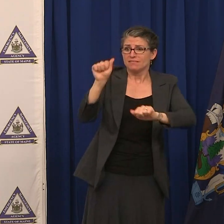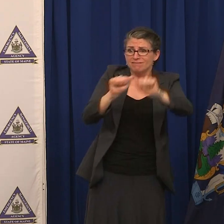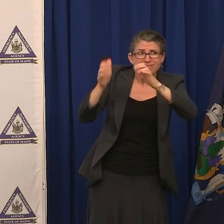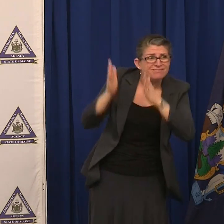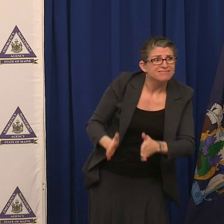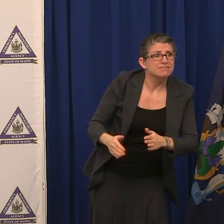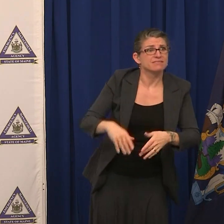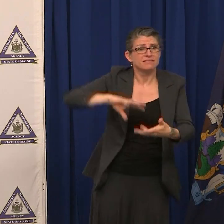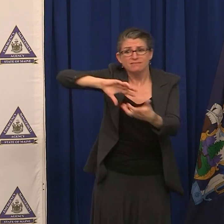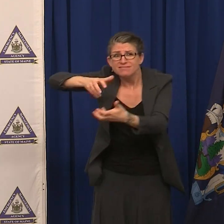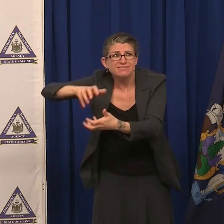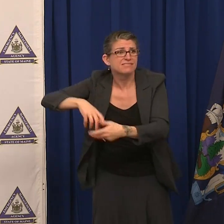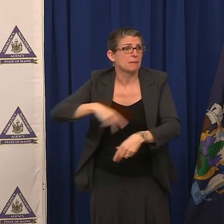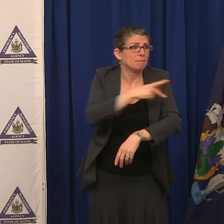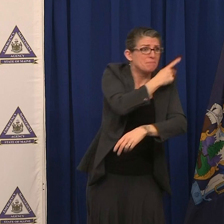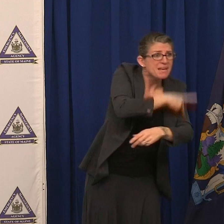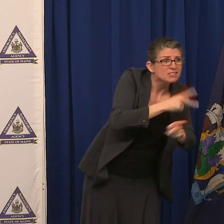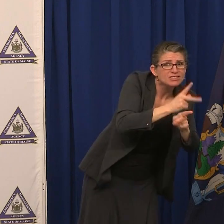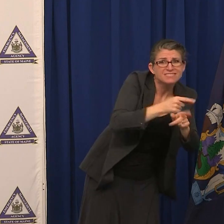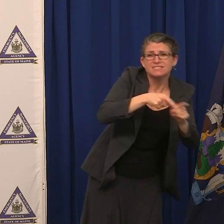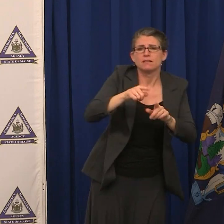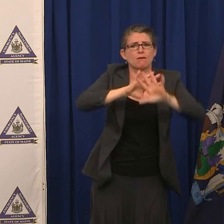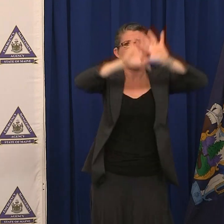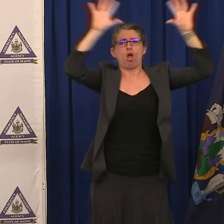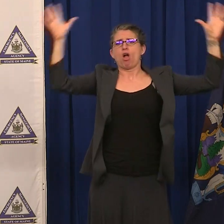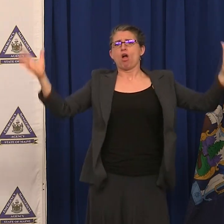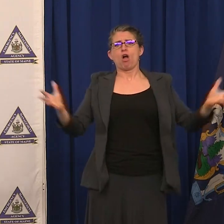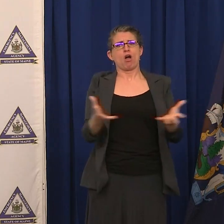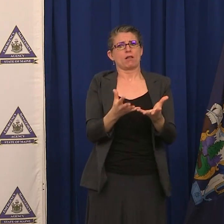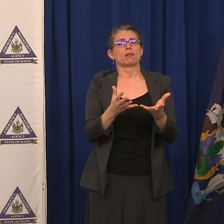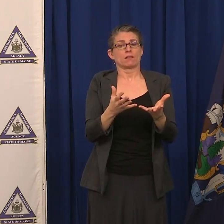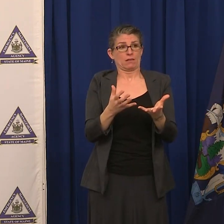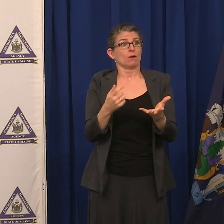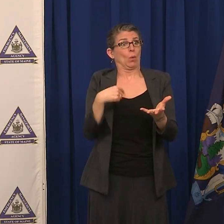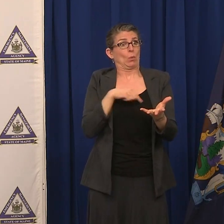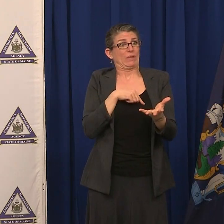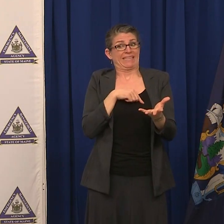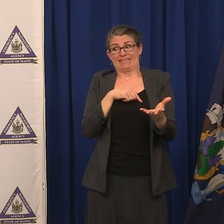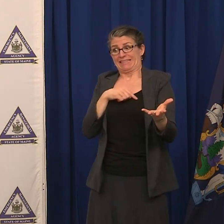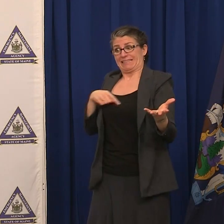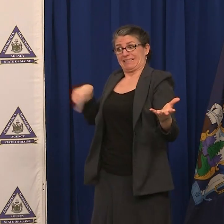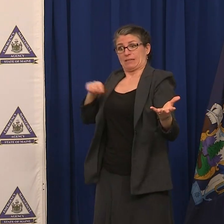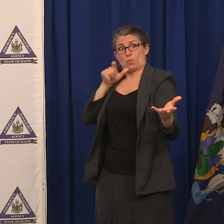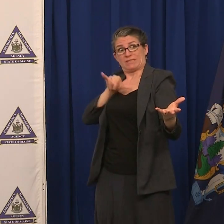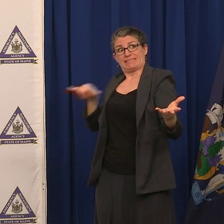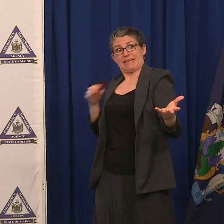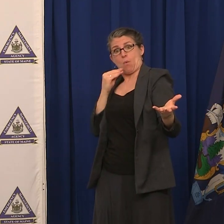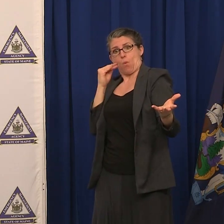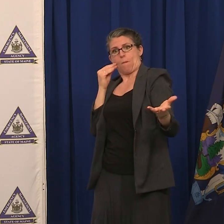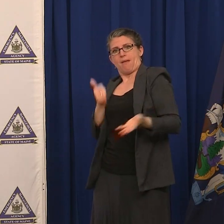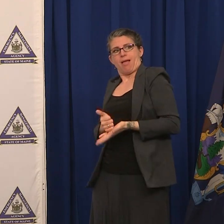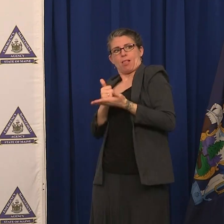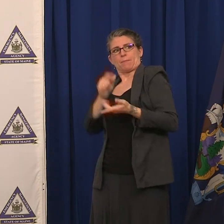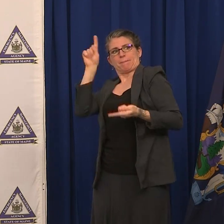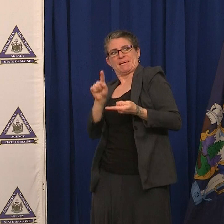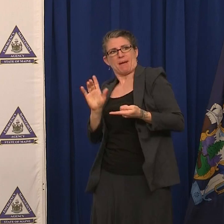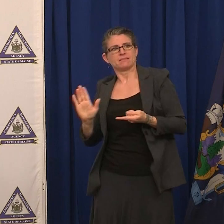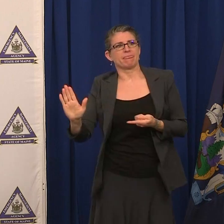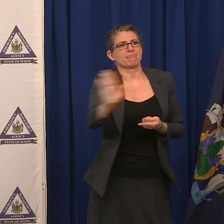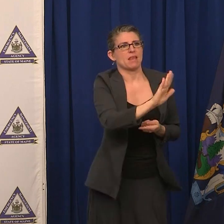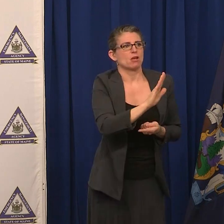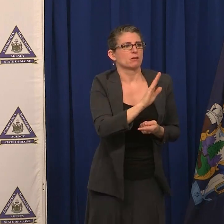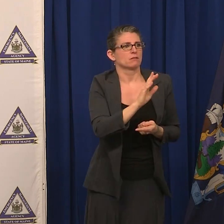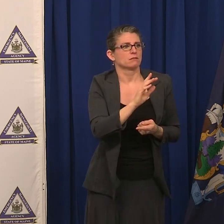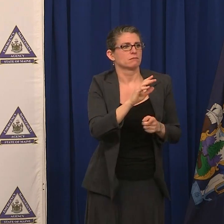minimize that risk, we must not forget that it exists. These individuals across the